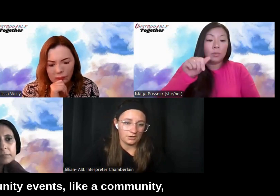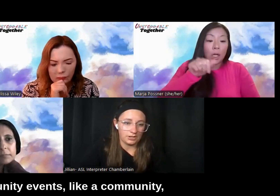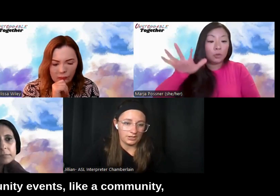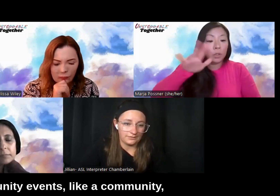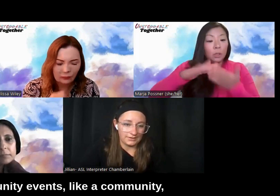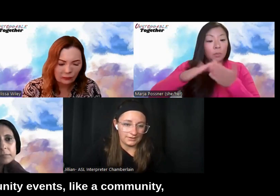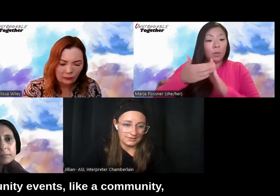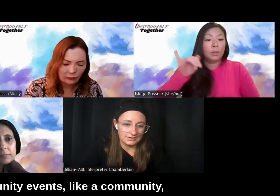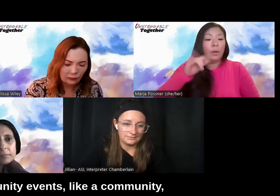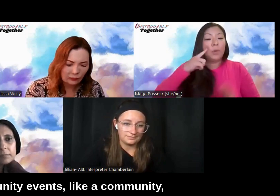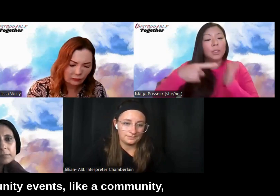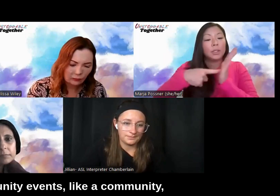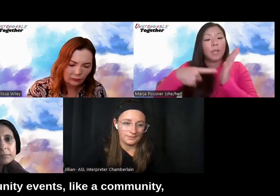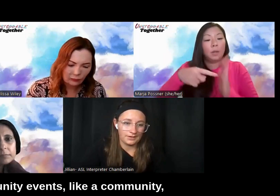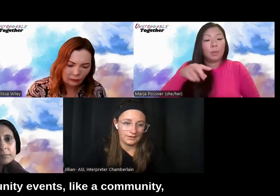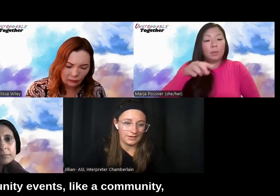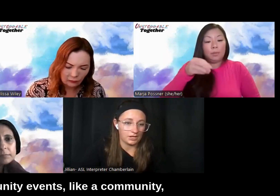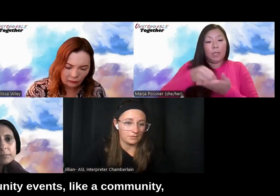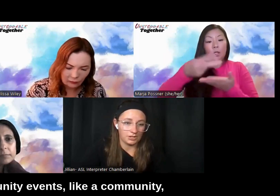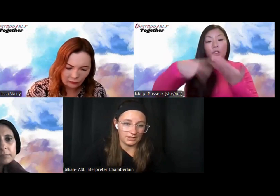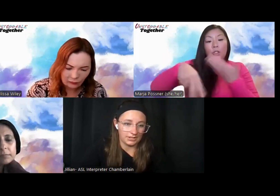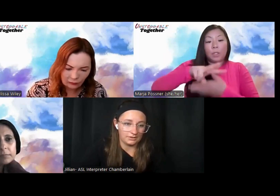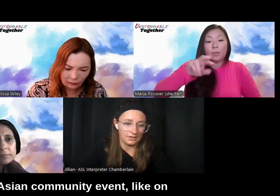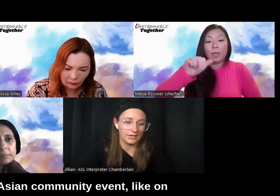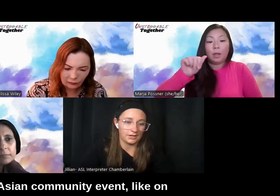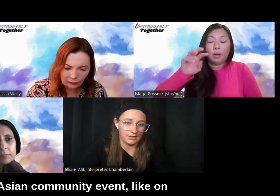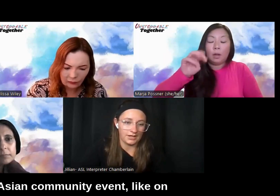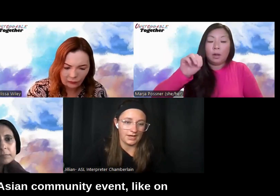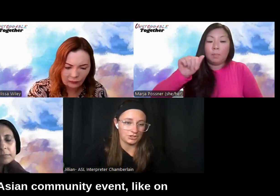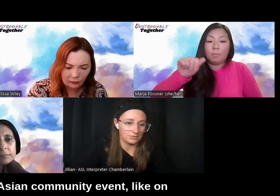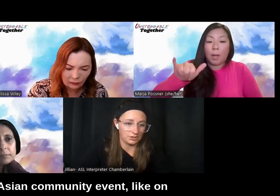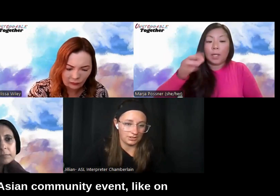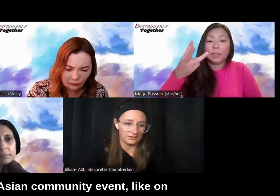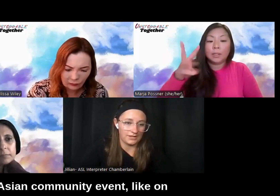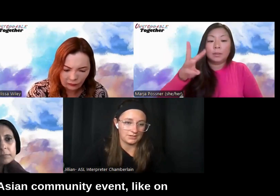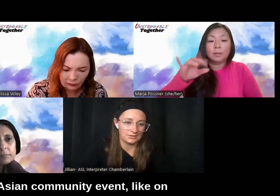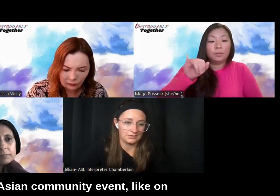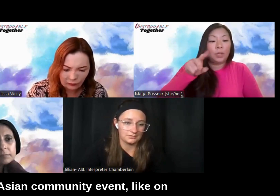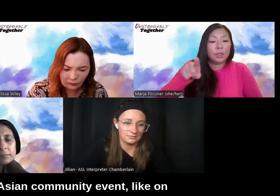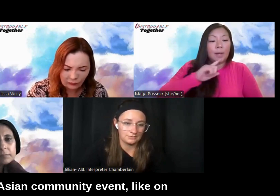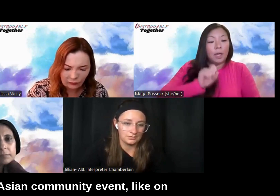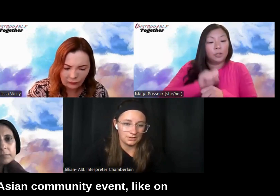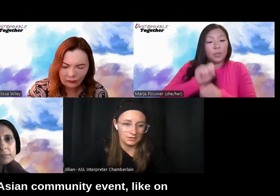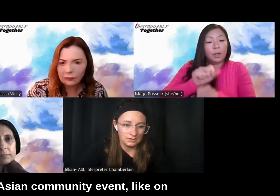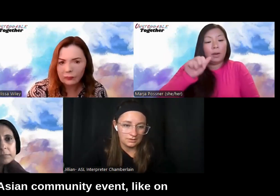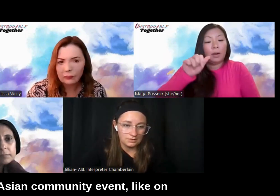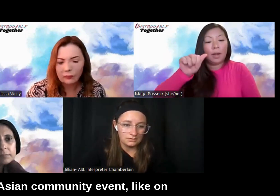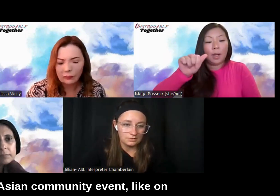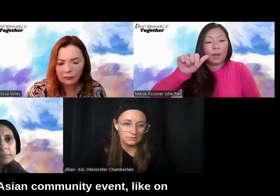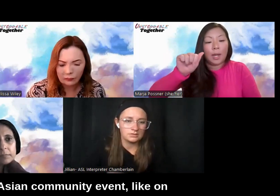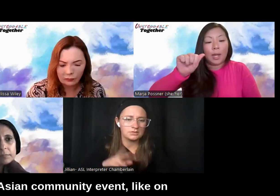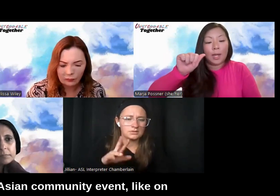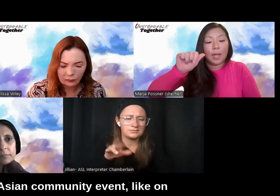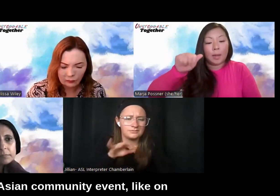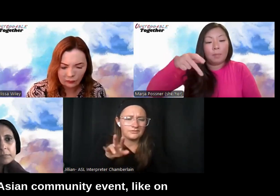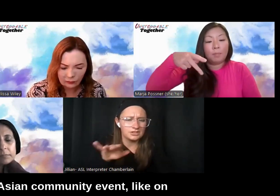partner with community events, like a Asian community event.